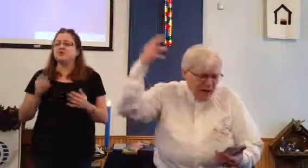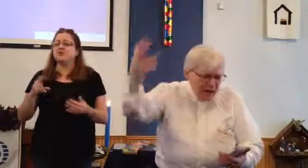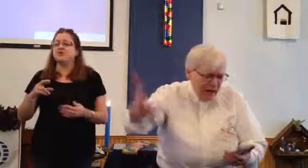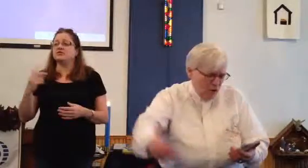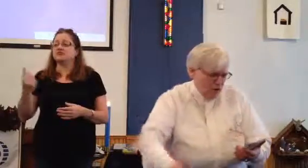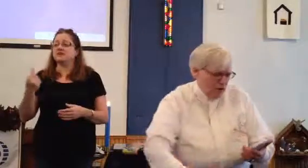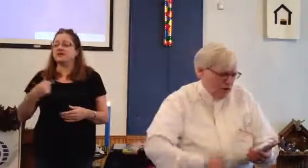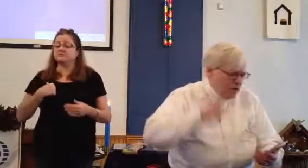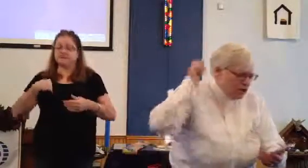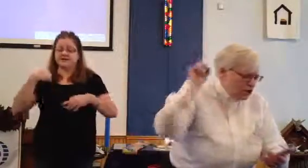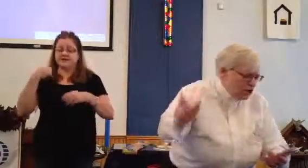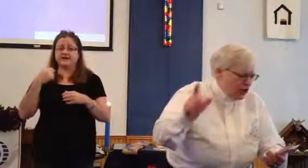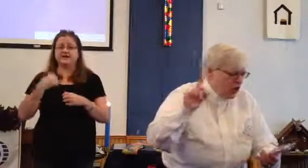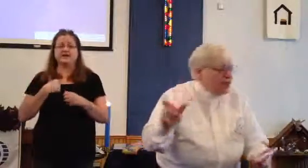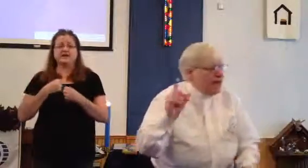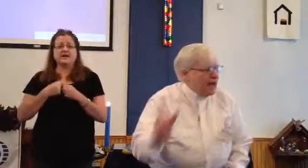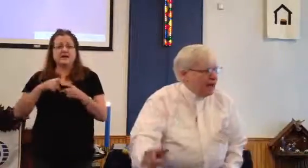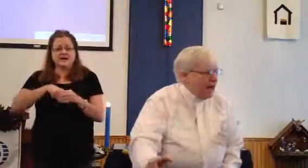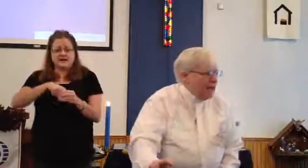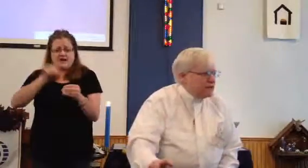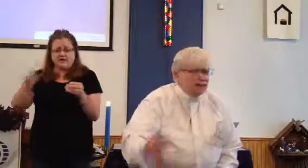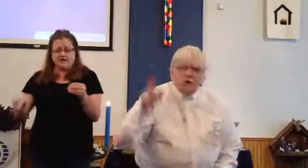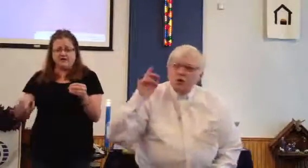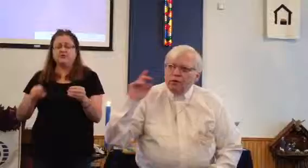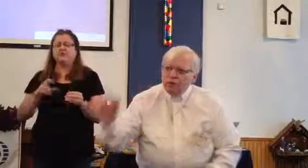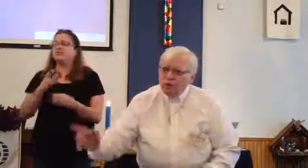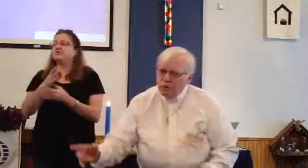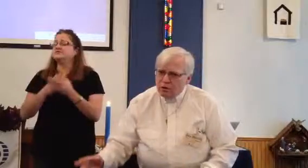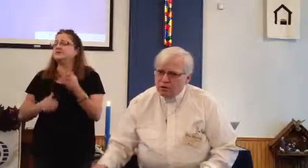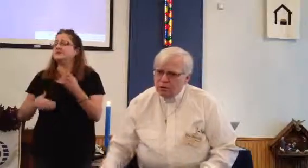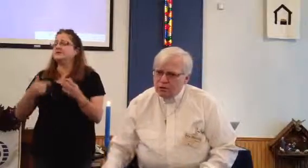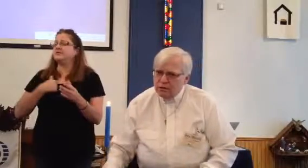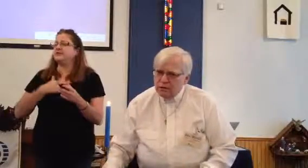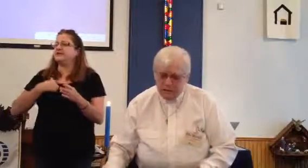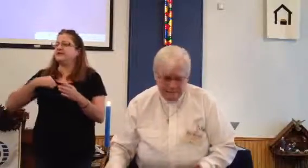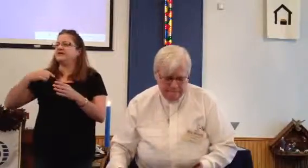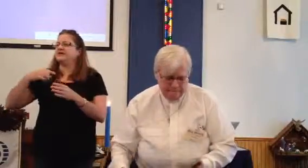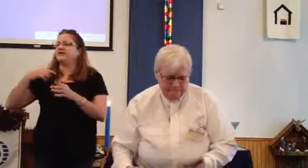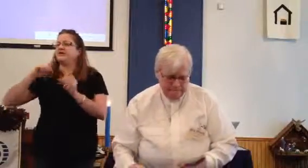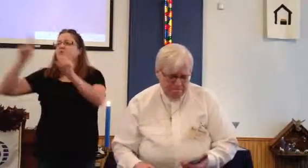us, we come out to share that light with the world.